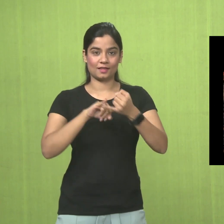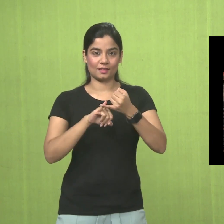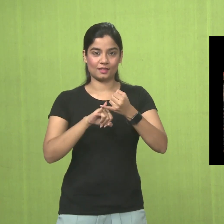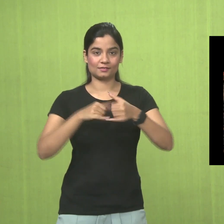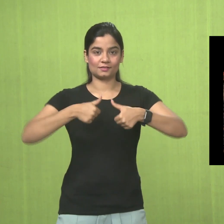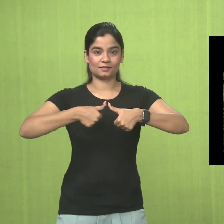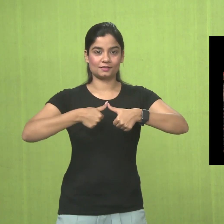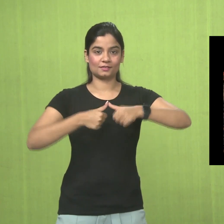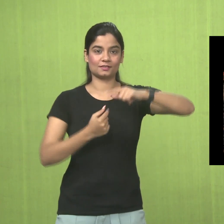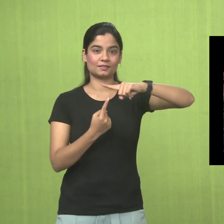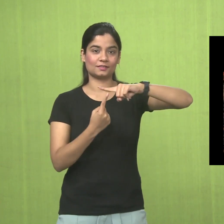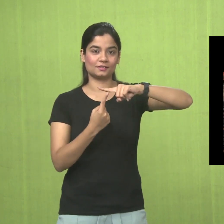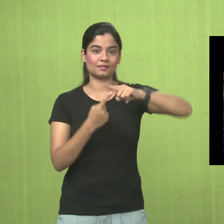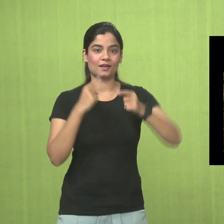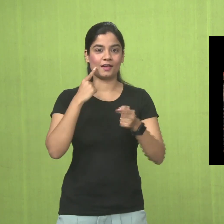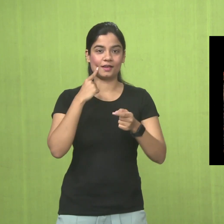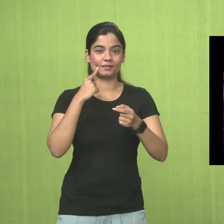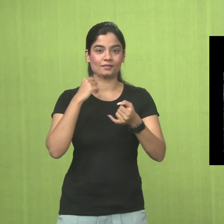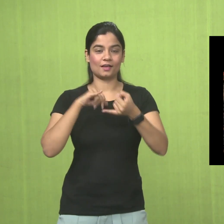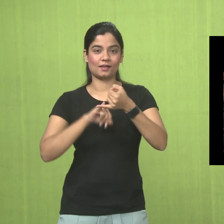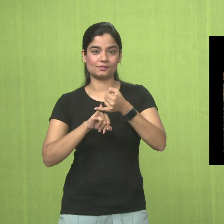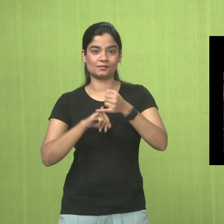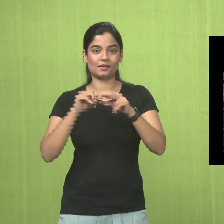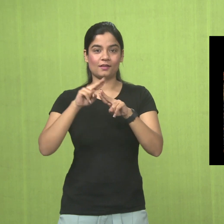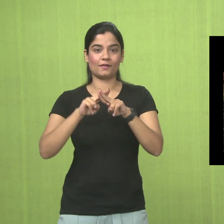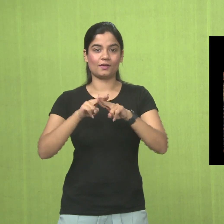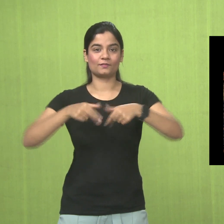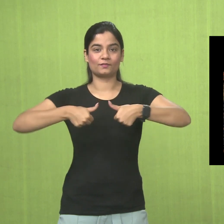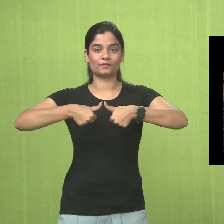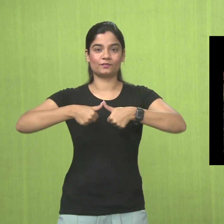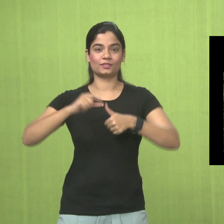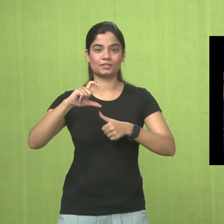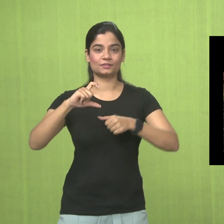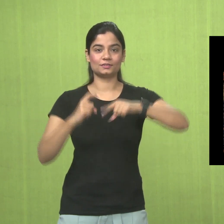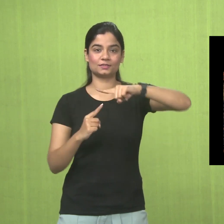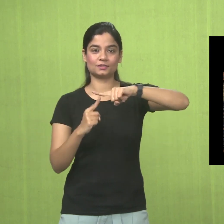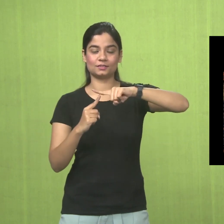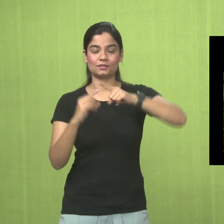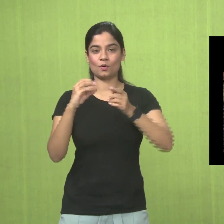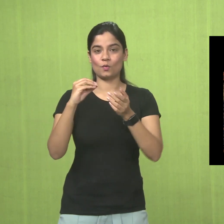Satisfactory, a feeling of satisfaction, fulfilling expectations and needs.